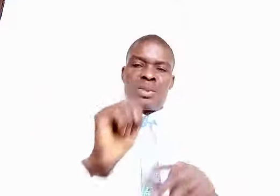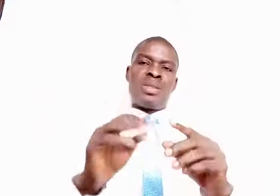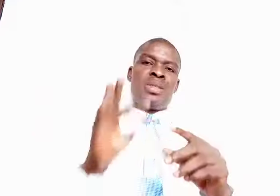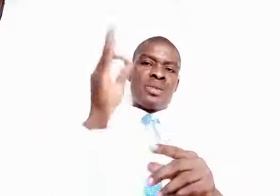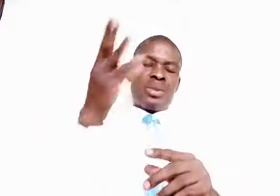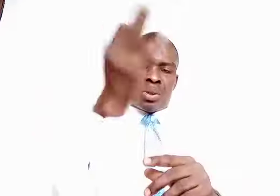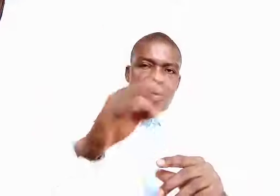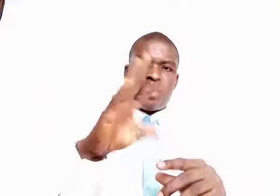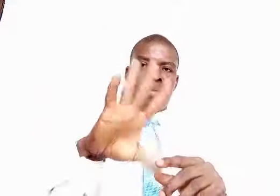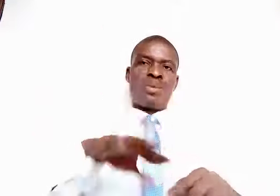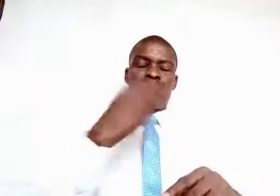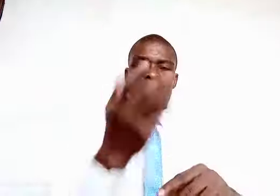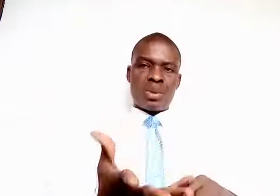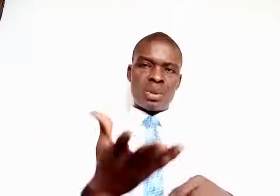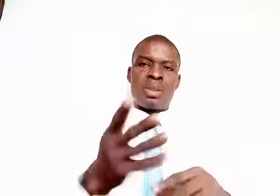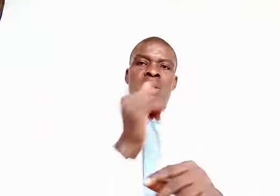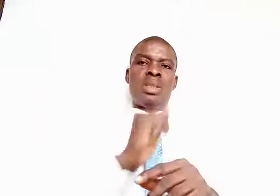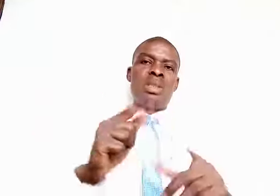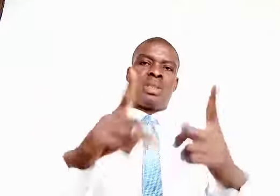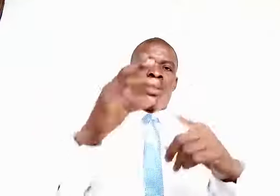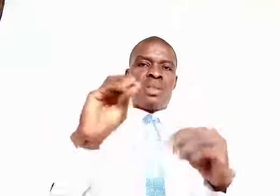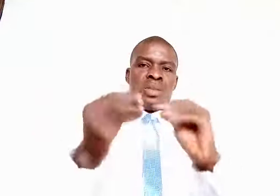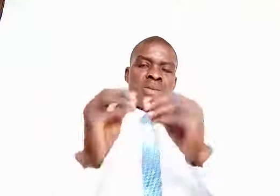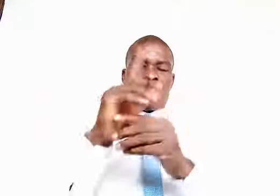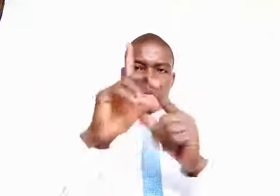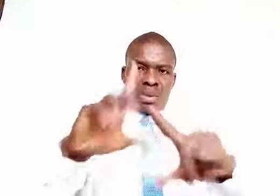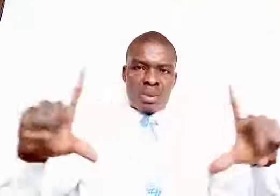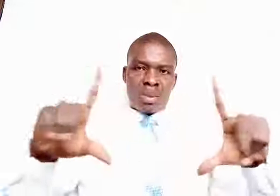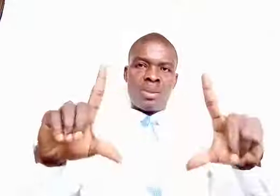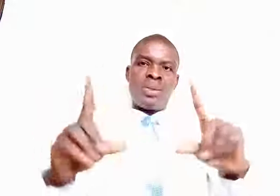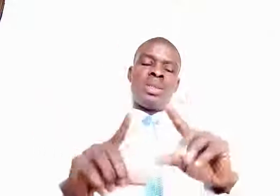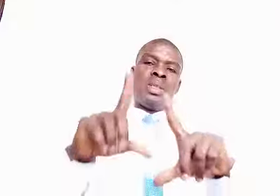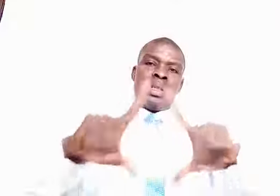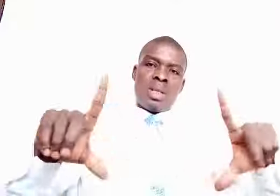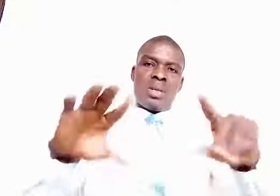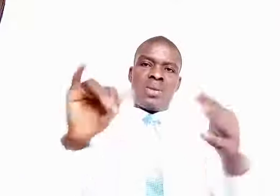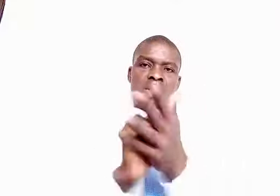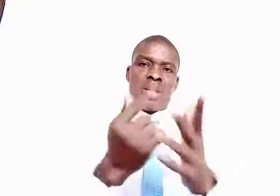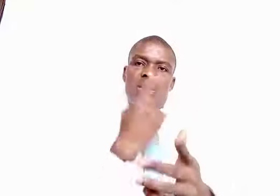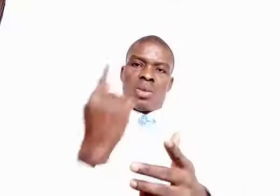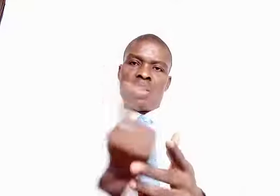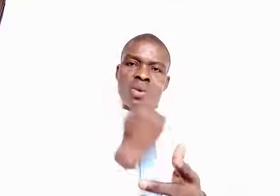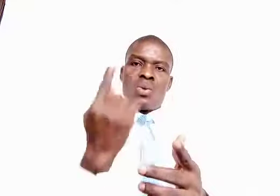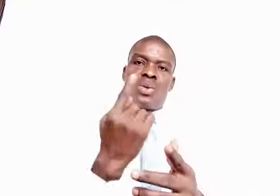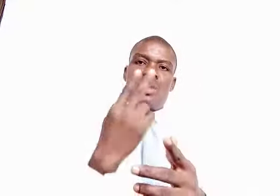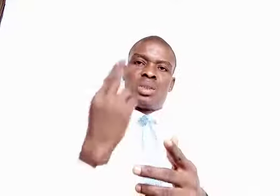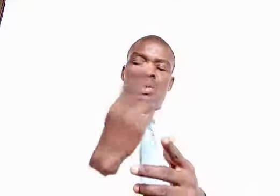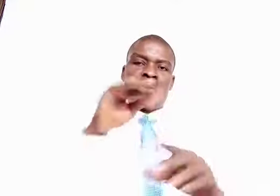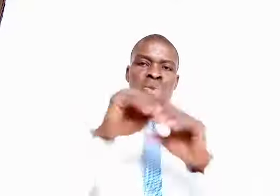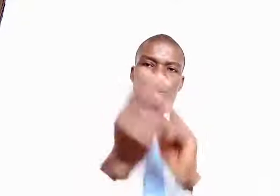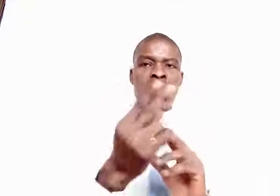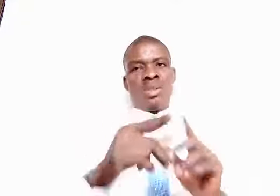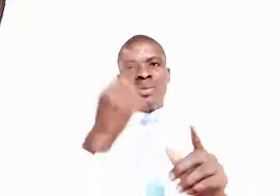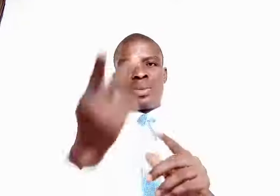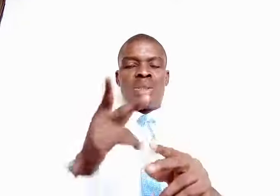poetry is figurative language. Language that is always based on some kind of comparison that